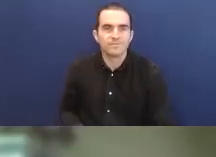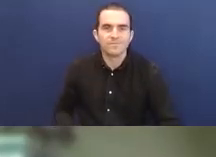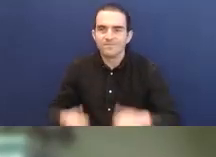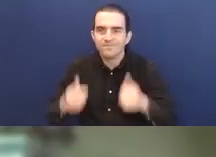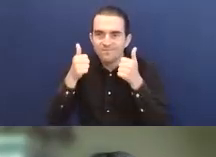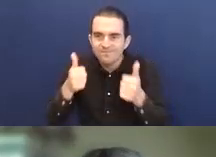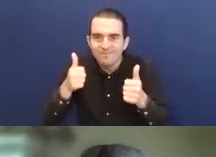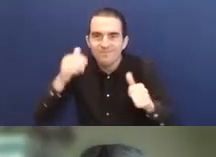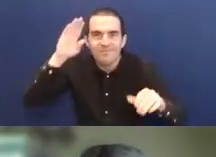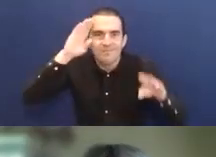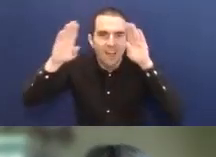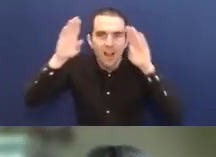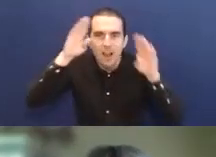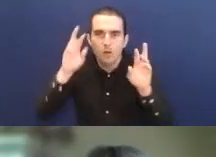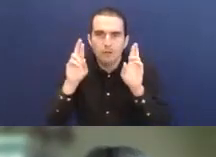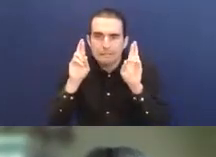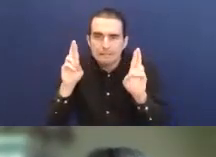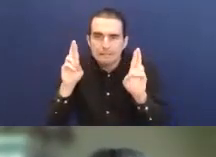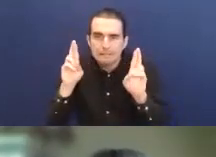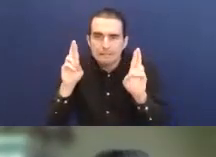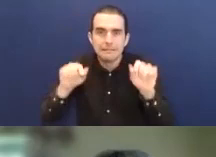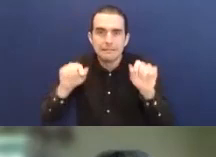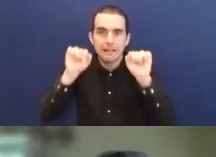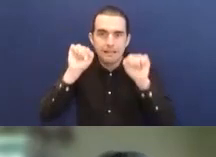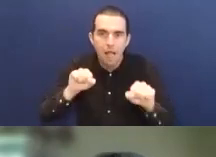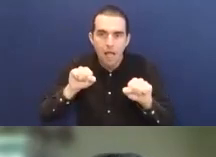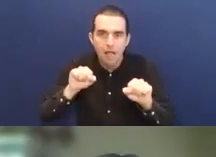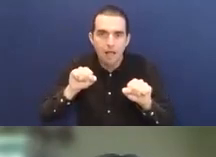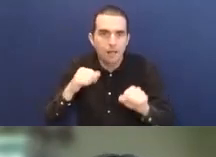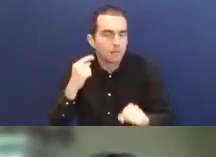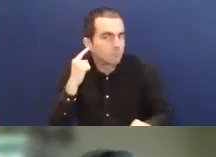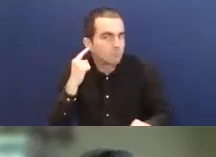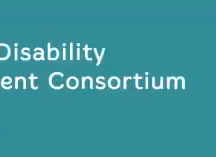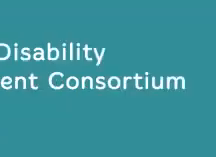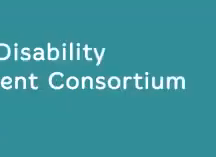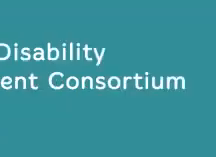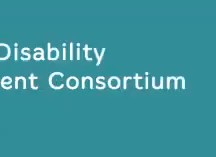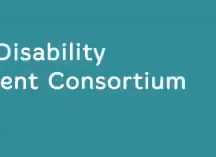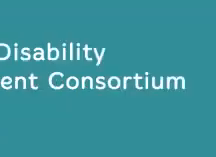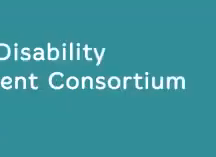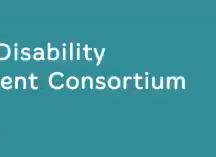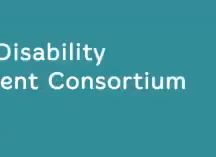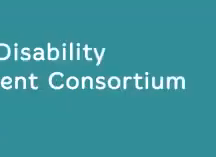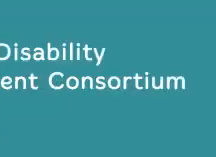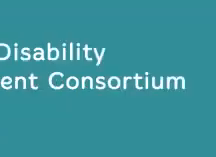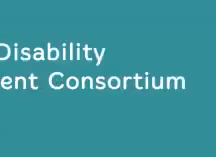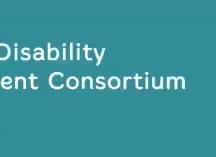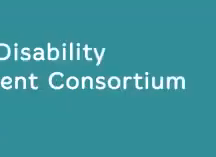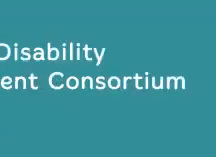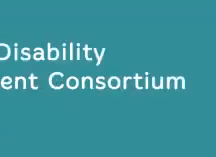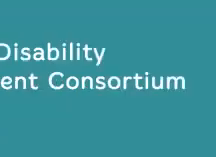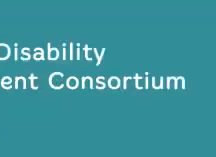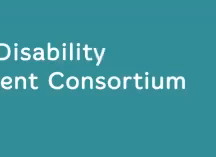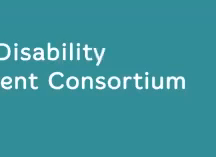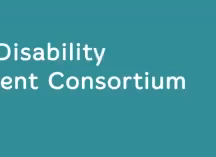session of the IDDC Global Assembly Workshop and Building Back Inclusively. And the focus is on